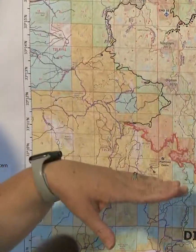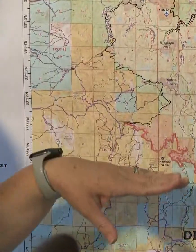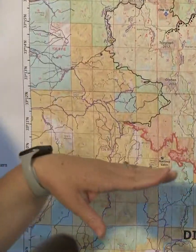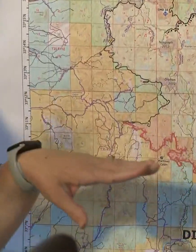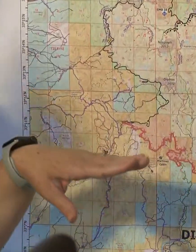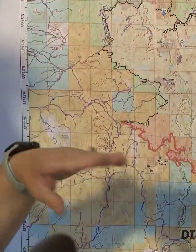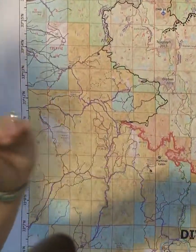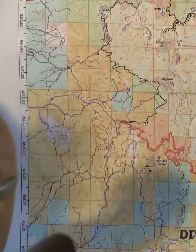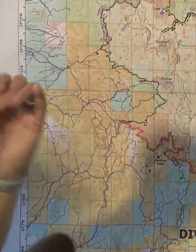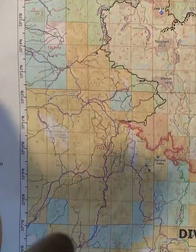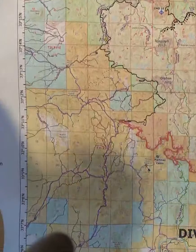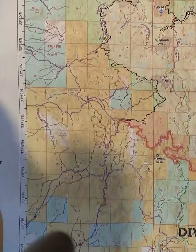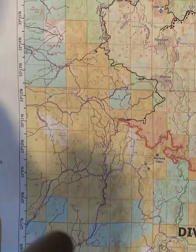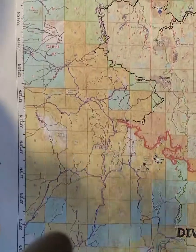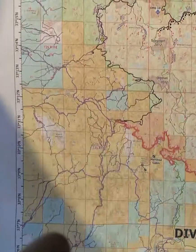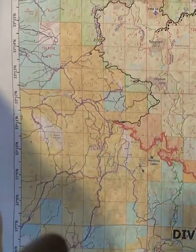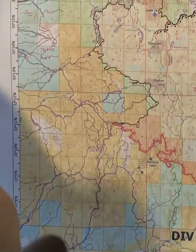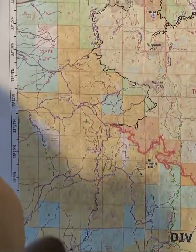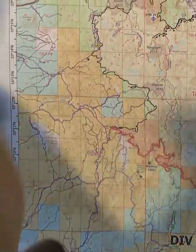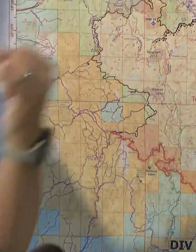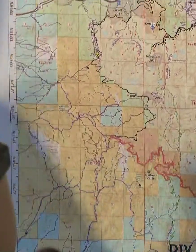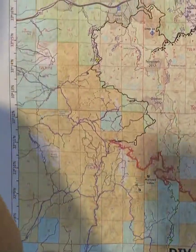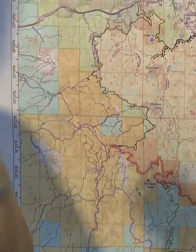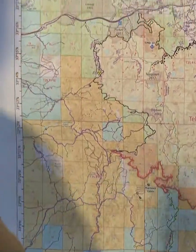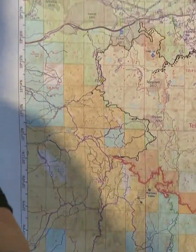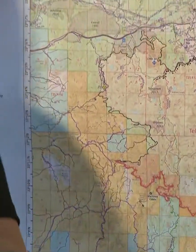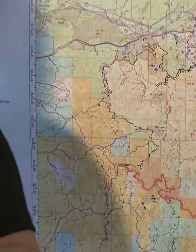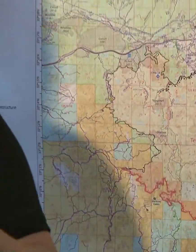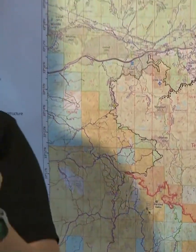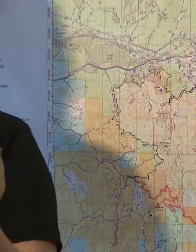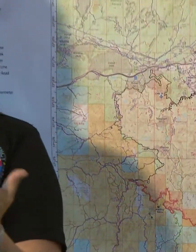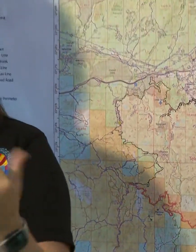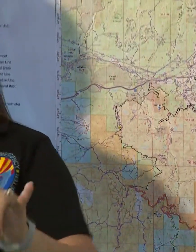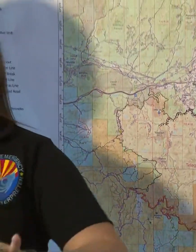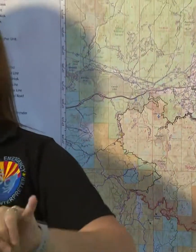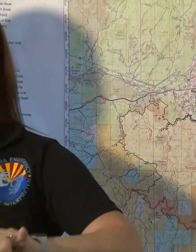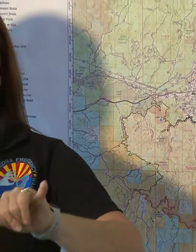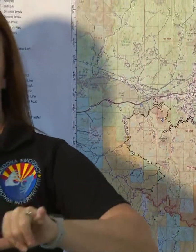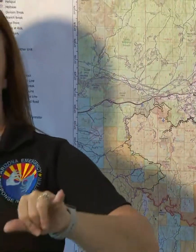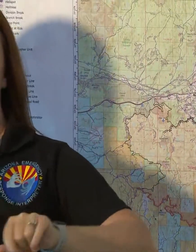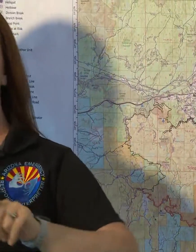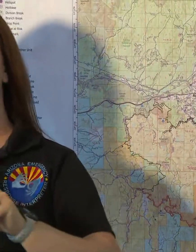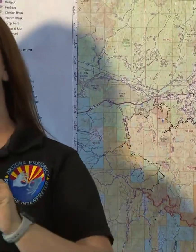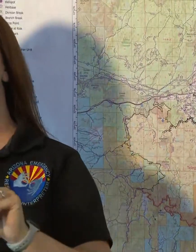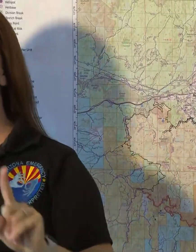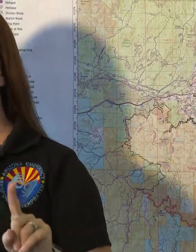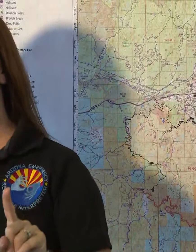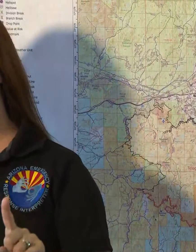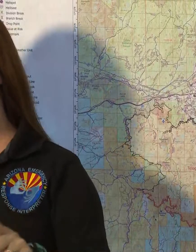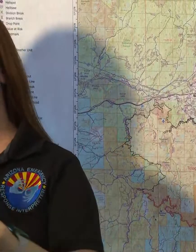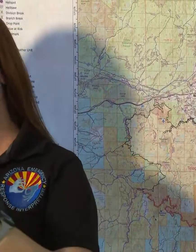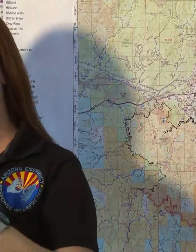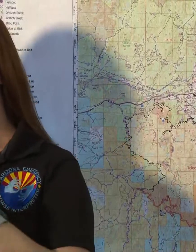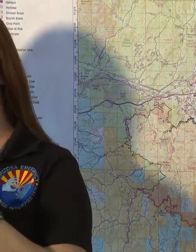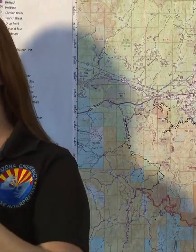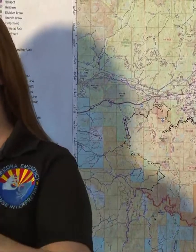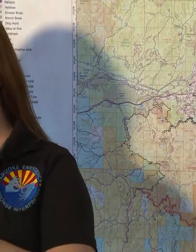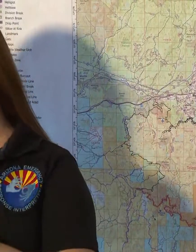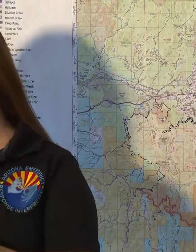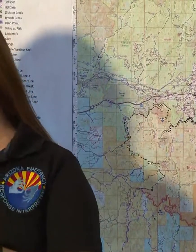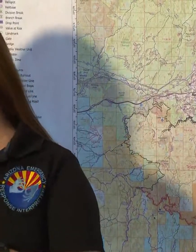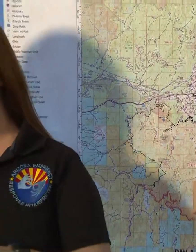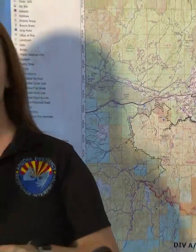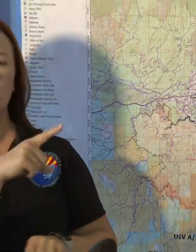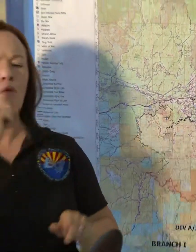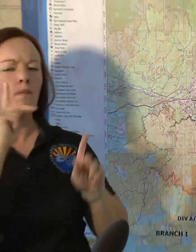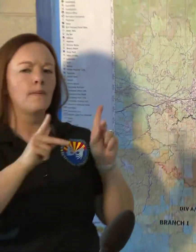moved much in the last couple of days. It's just so remote that we haven't really had a chance to put people on it. And for folks at home, can you describe at what point